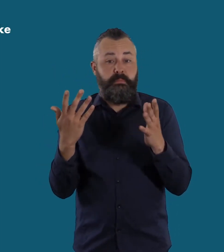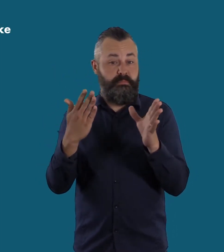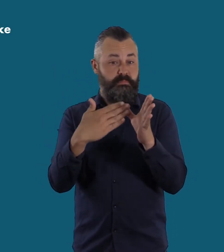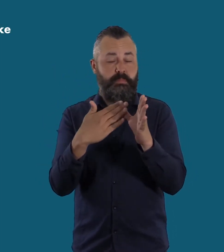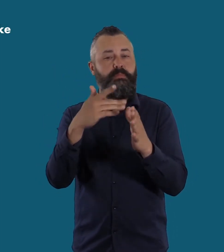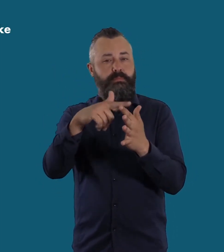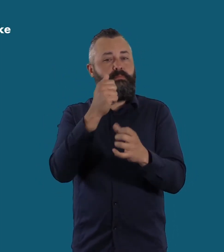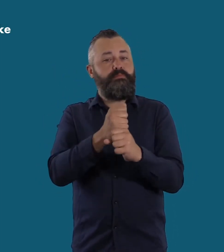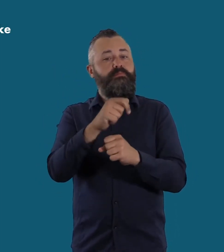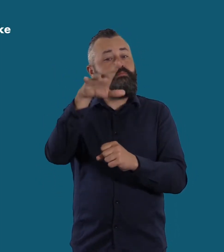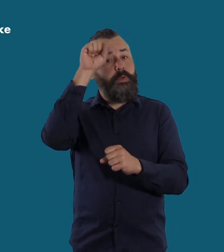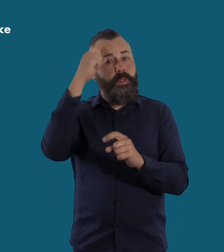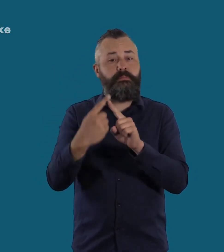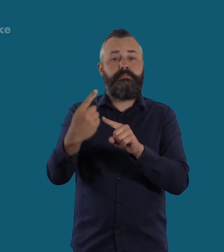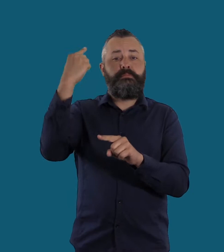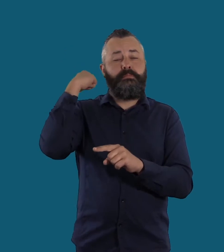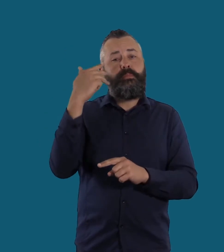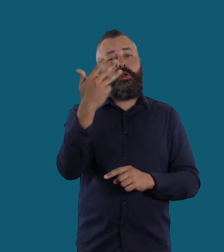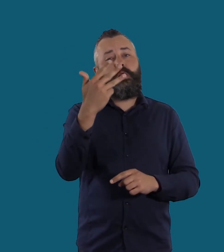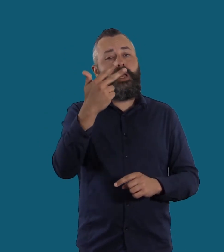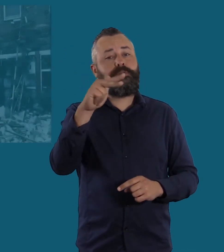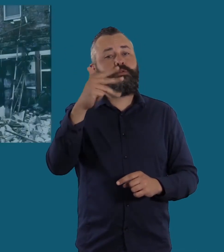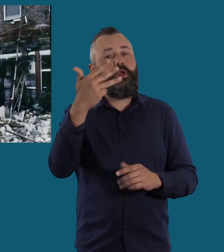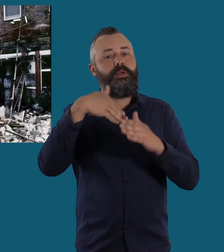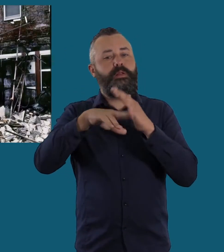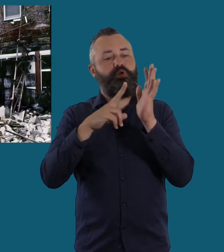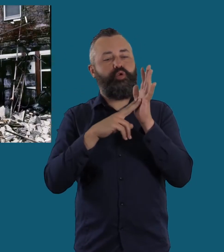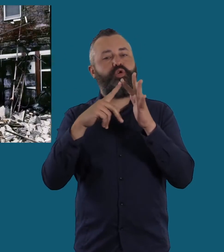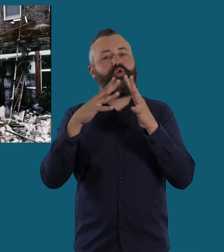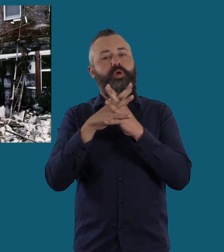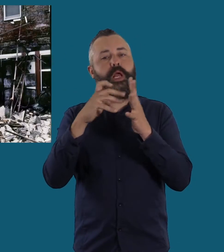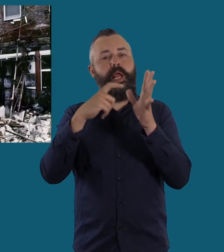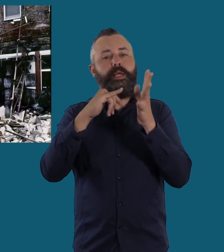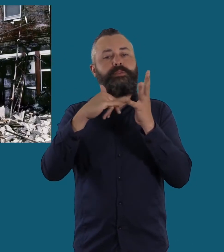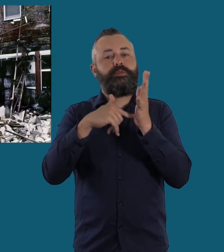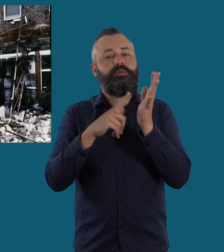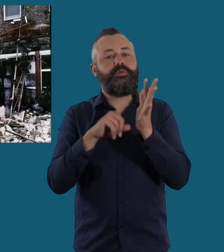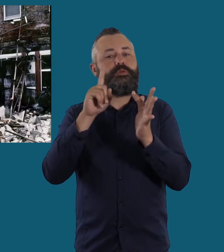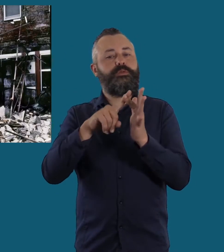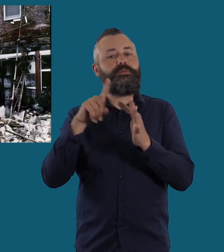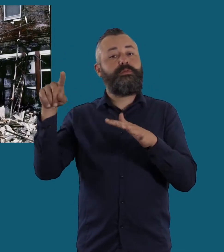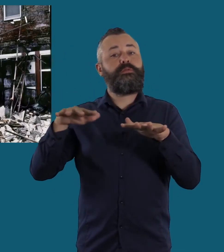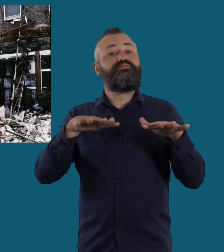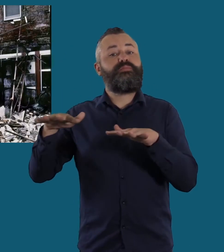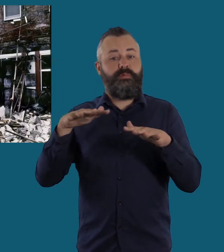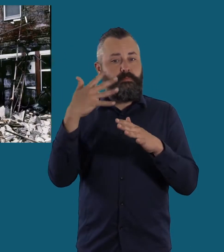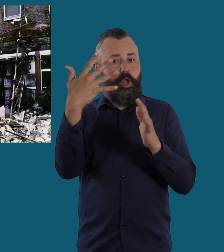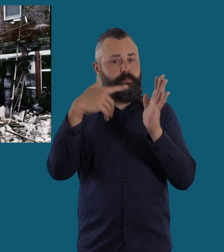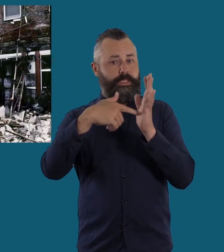Magnitude is not the sole factor in determining how much damage will be caused. For example, in Newcastle in 1989, an earthquake with a magnitude